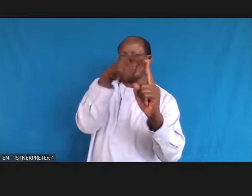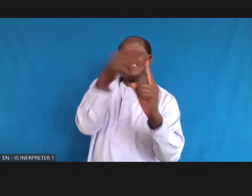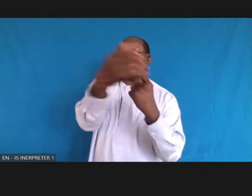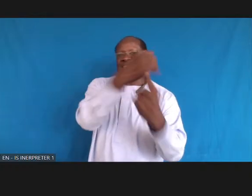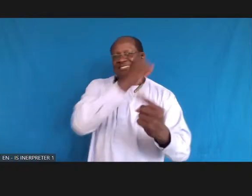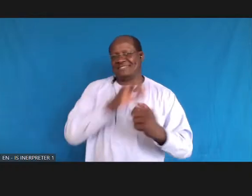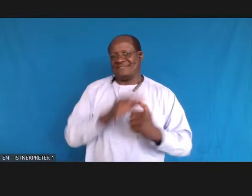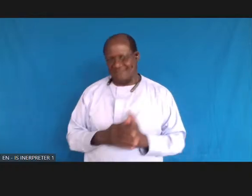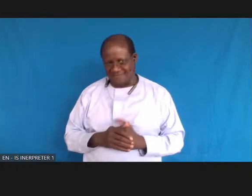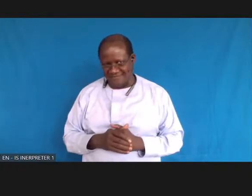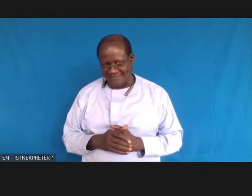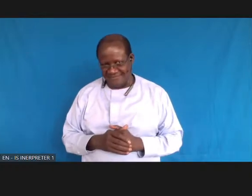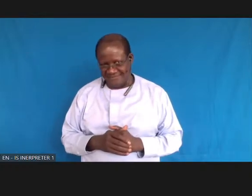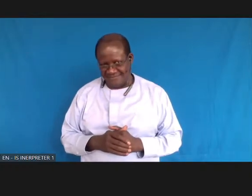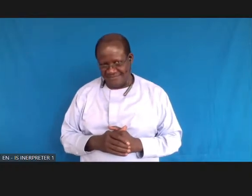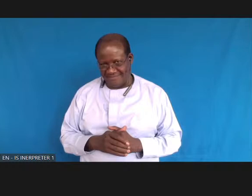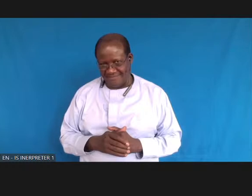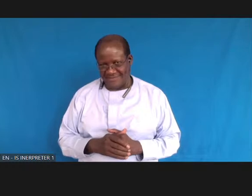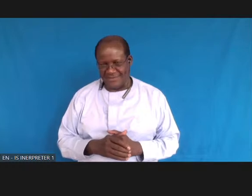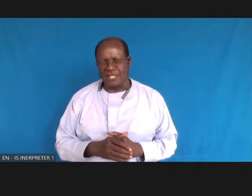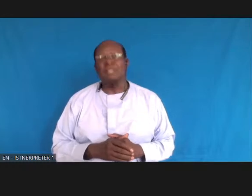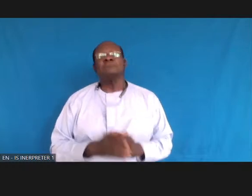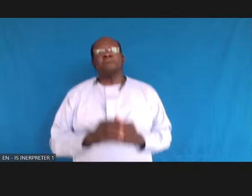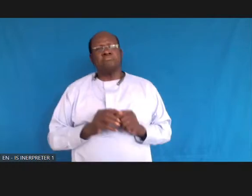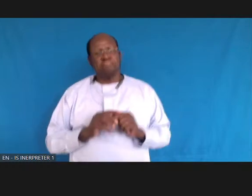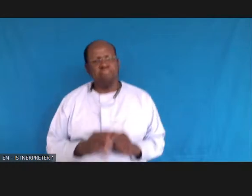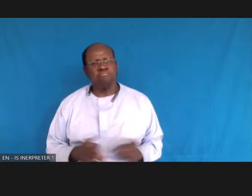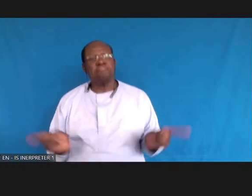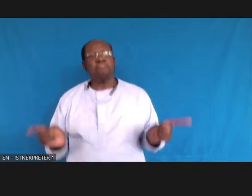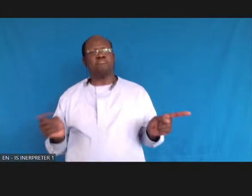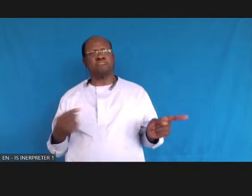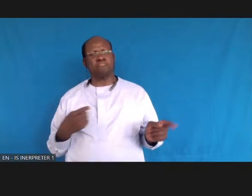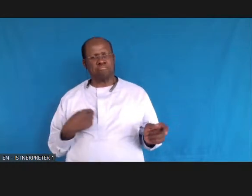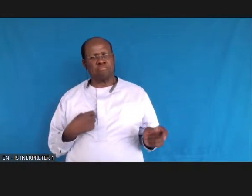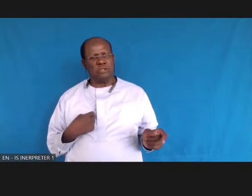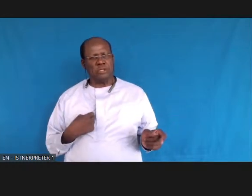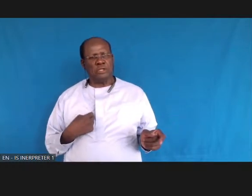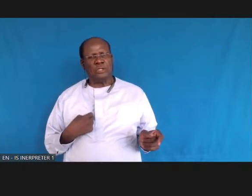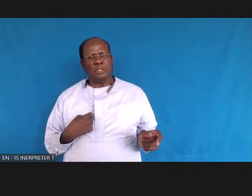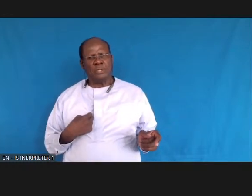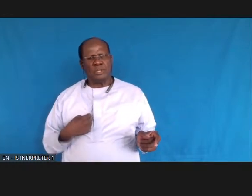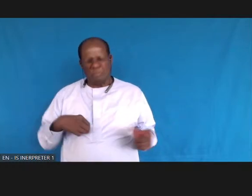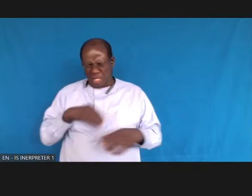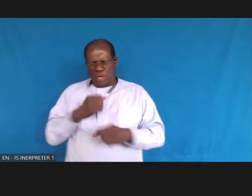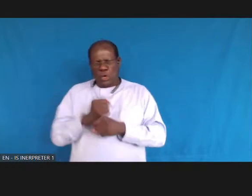to come to the best practices that I have applied in my work.